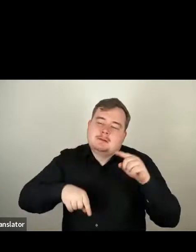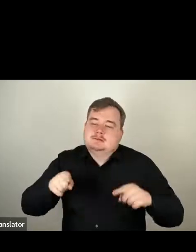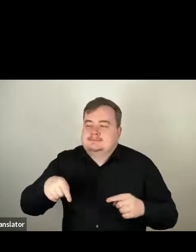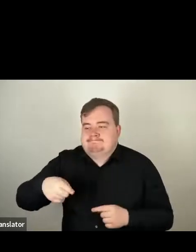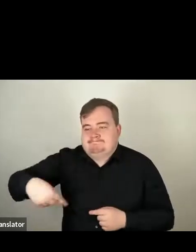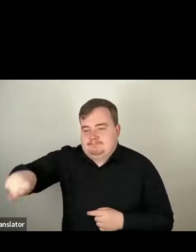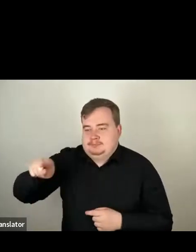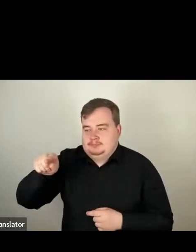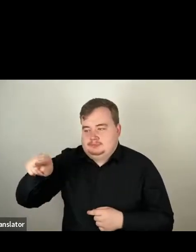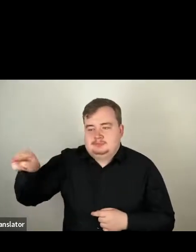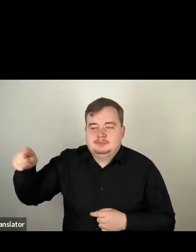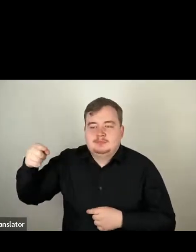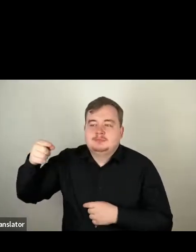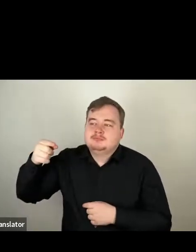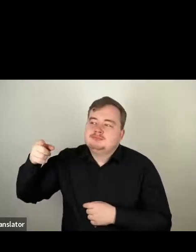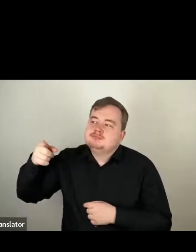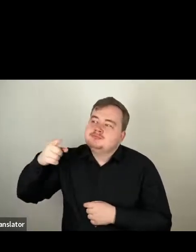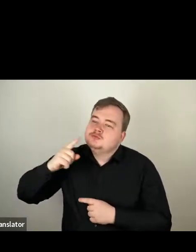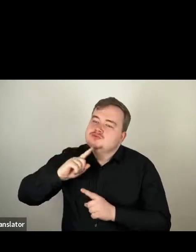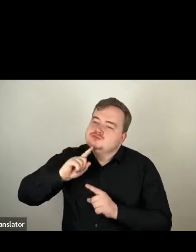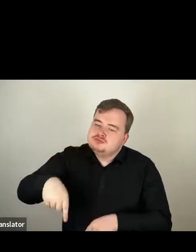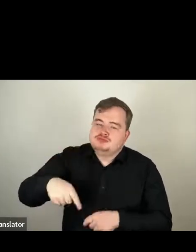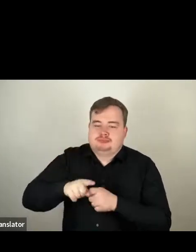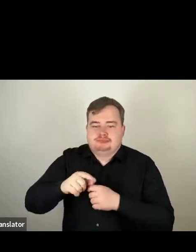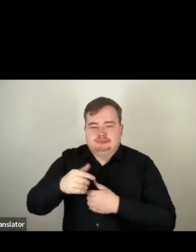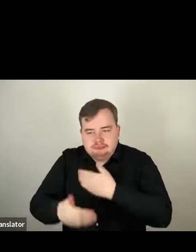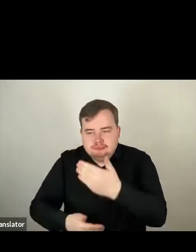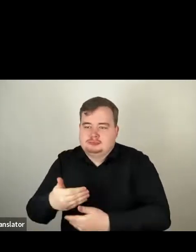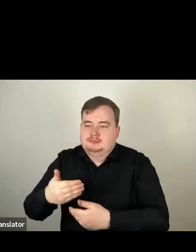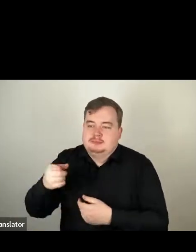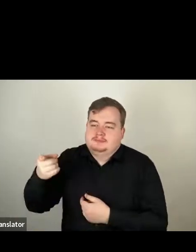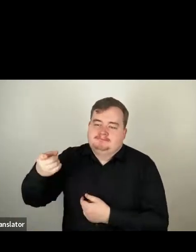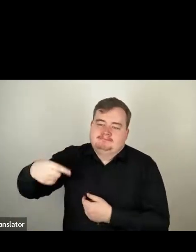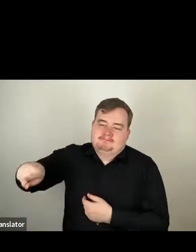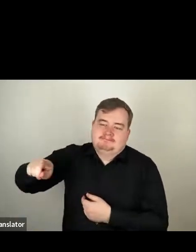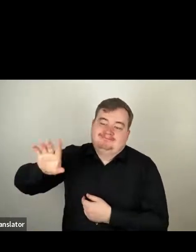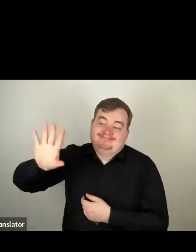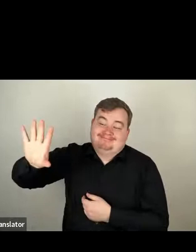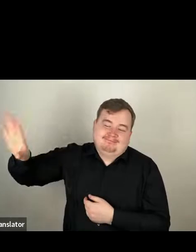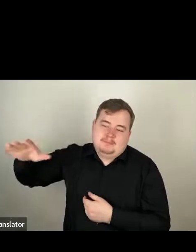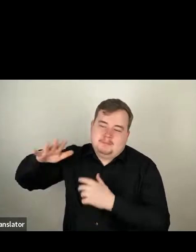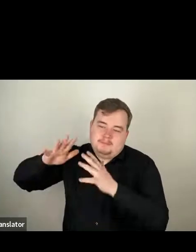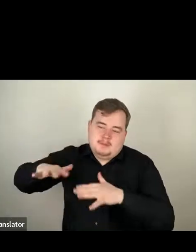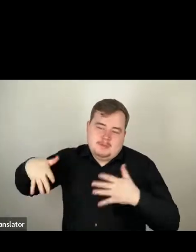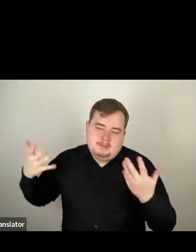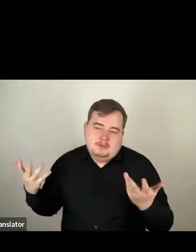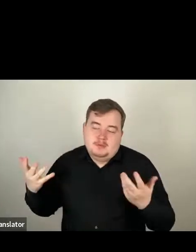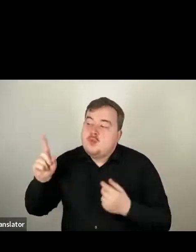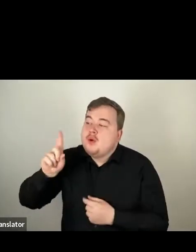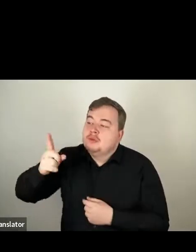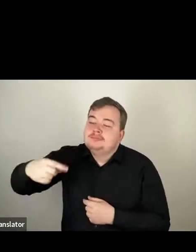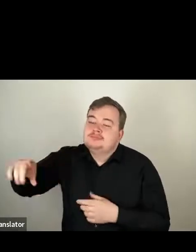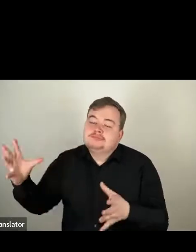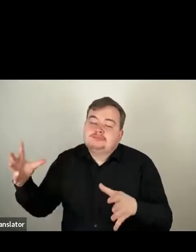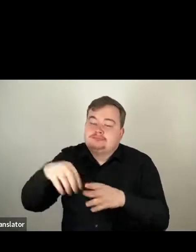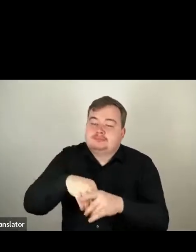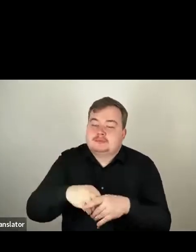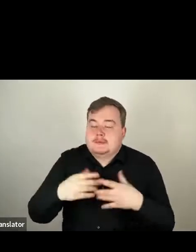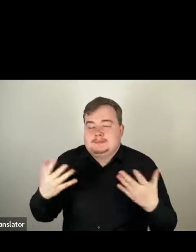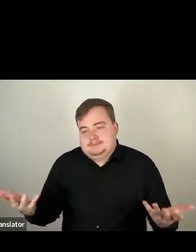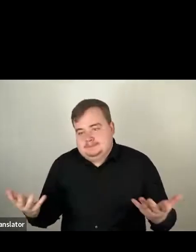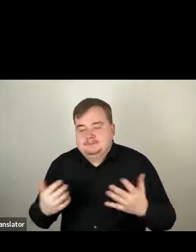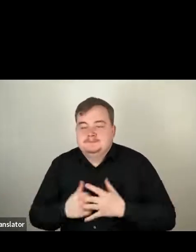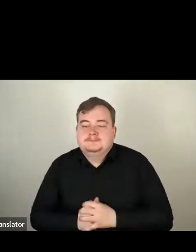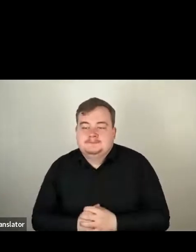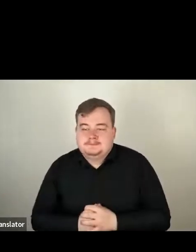the individual parliaments who decide who should attend their delegations. But